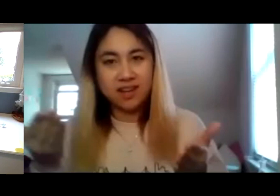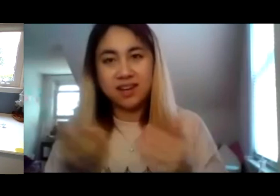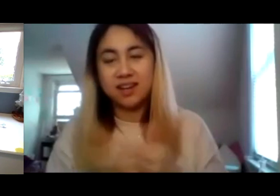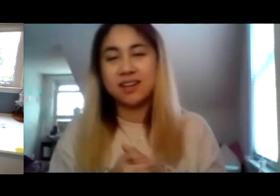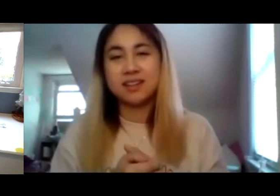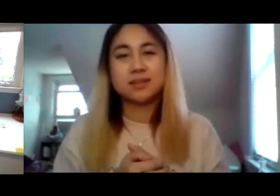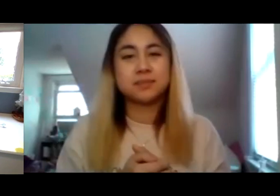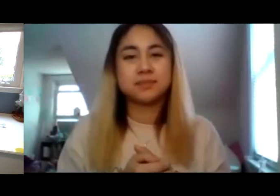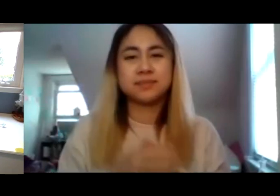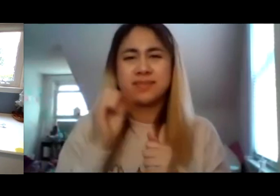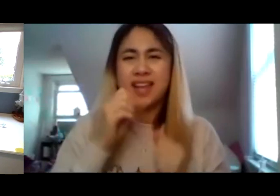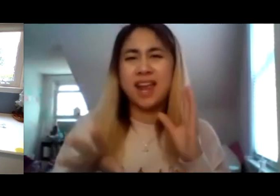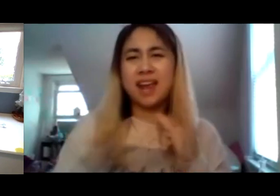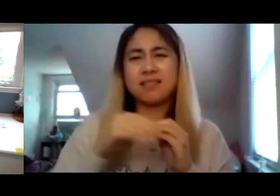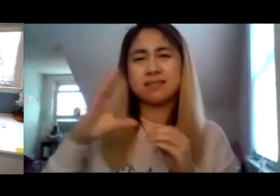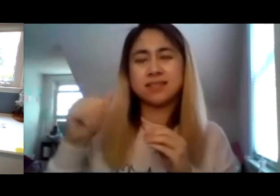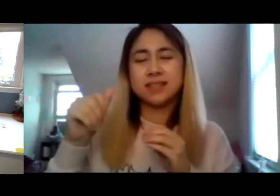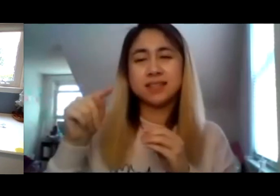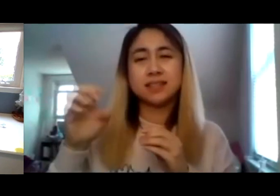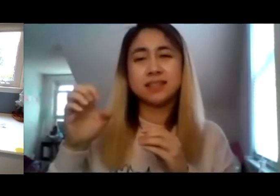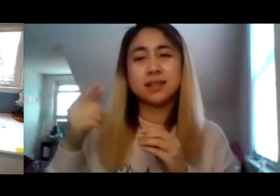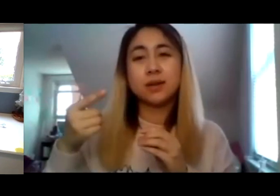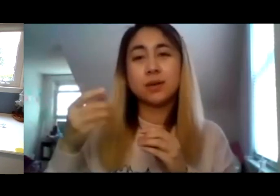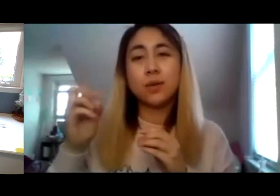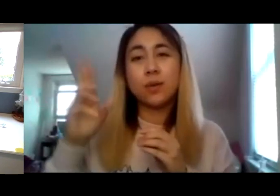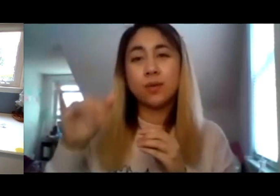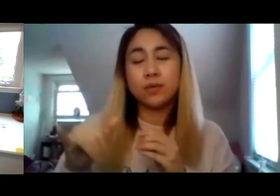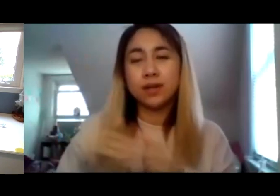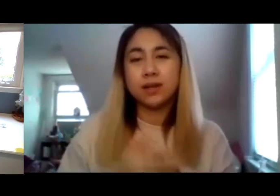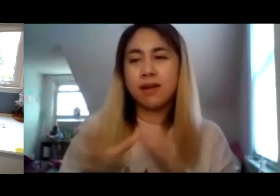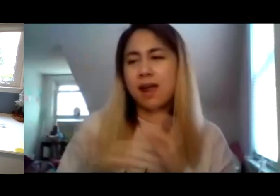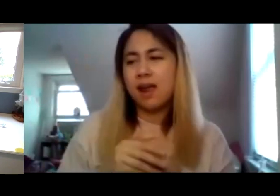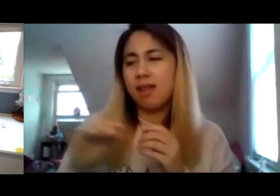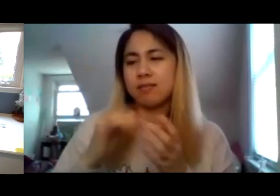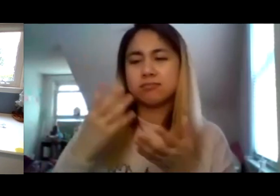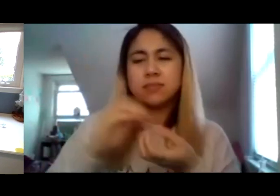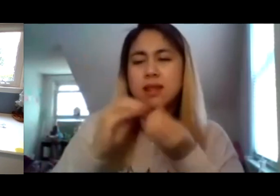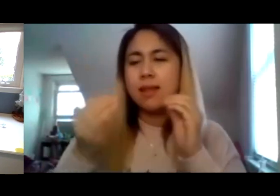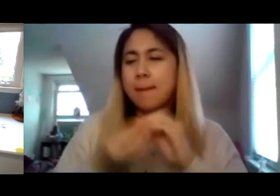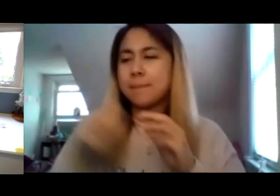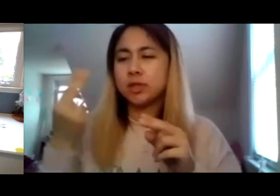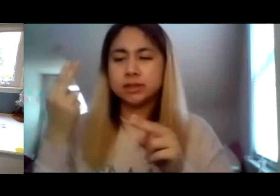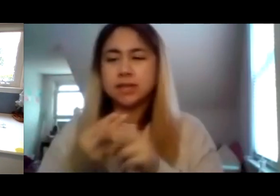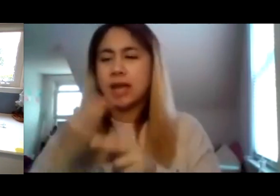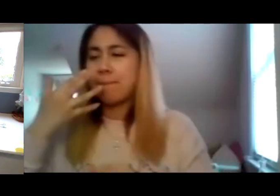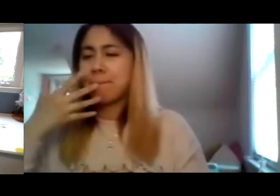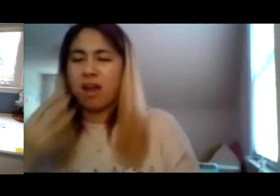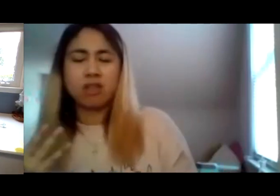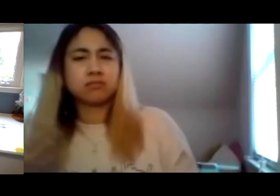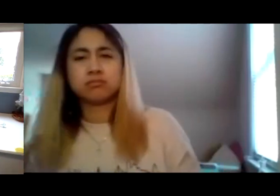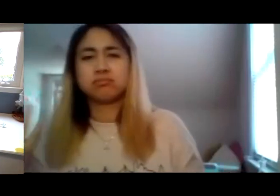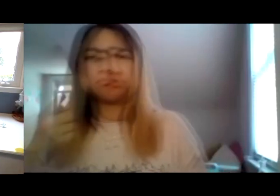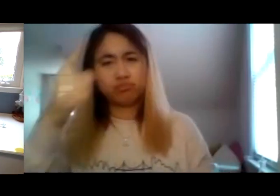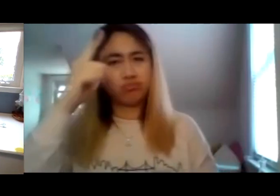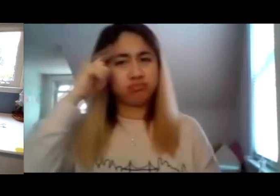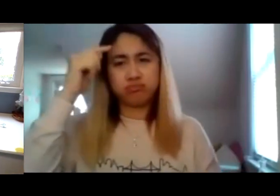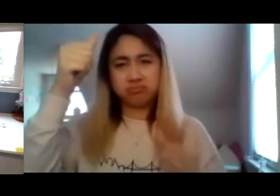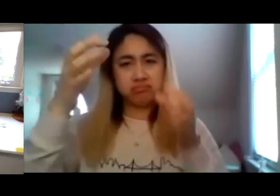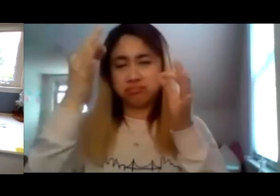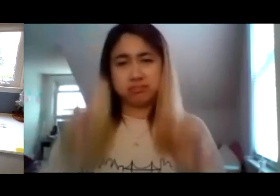category, thinking of something to say, either numbers or names, colors, okay, food.